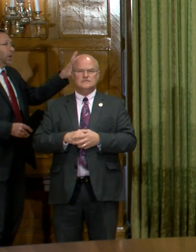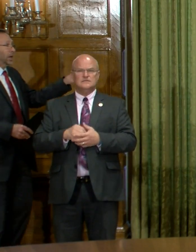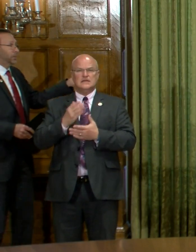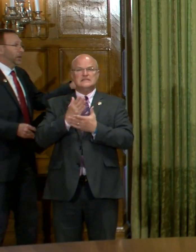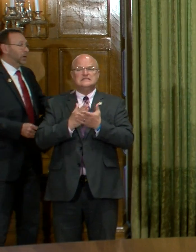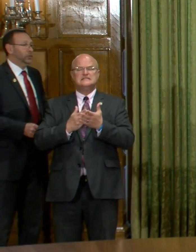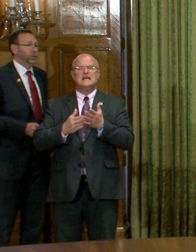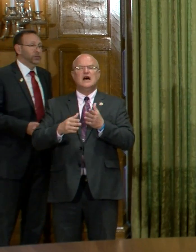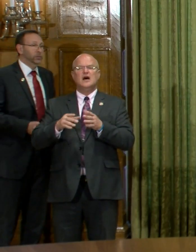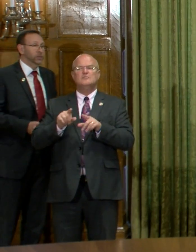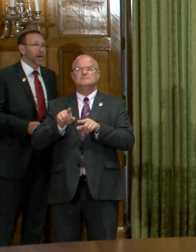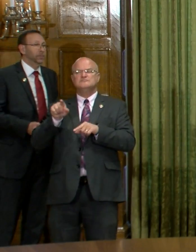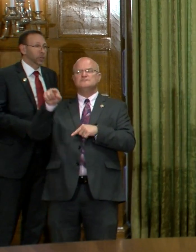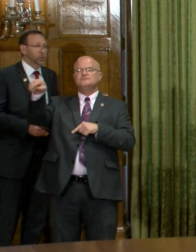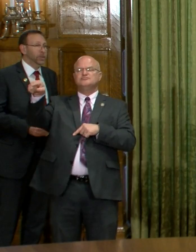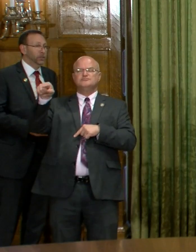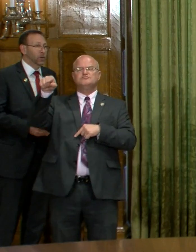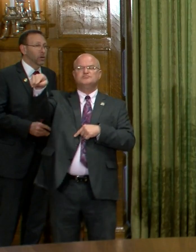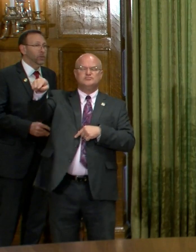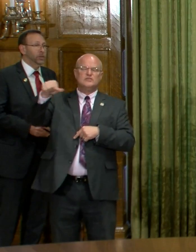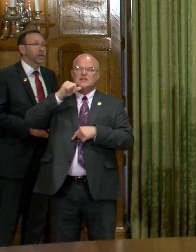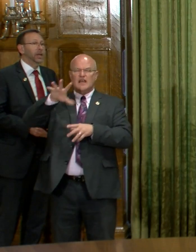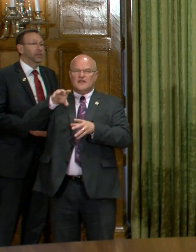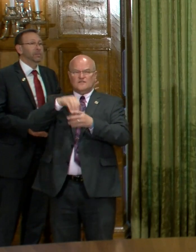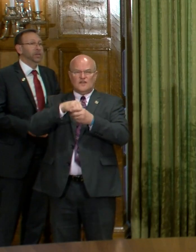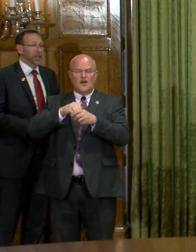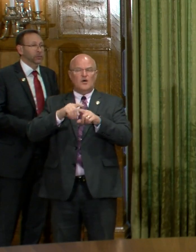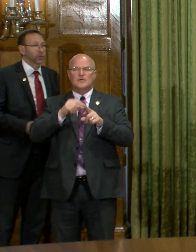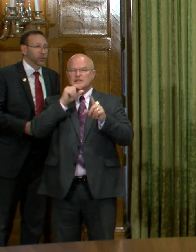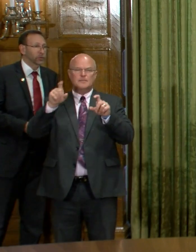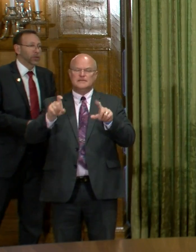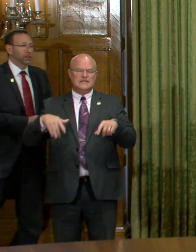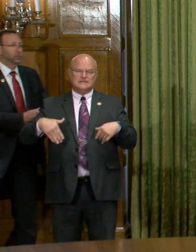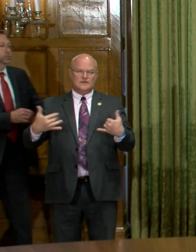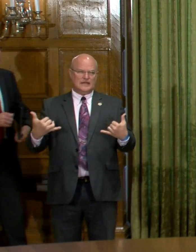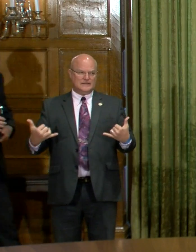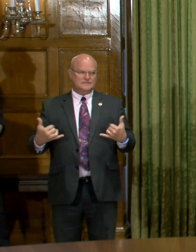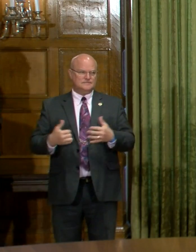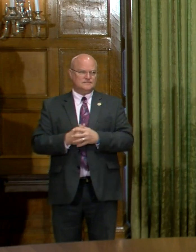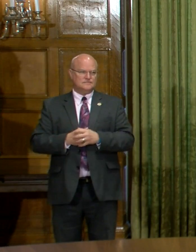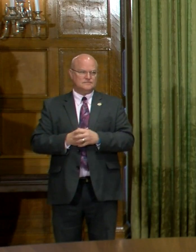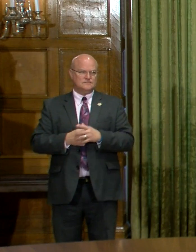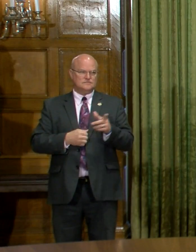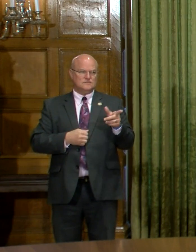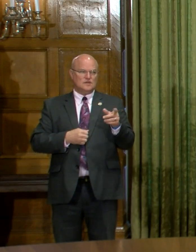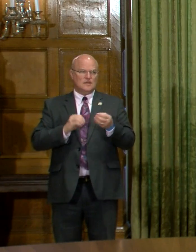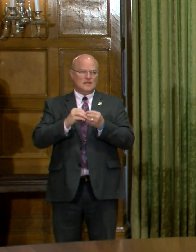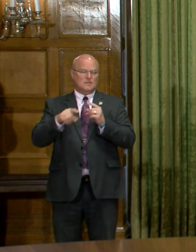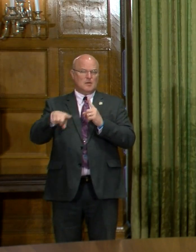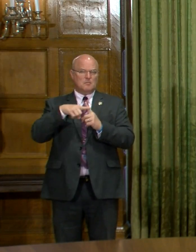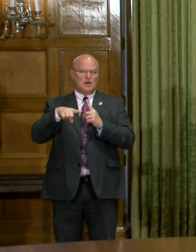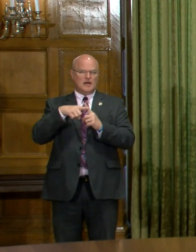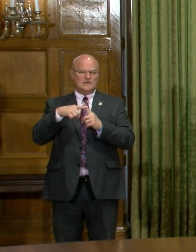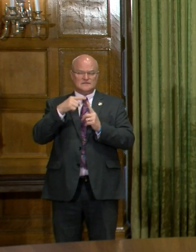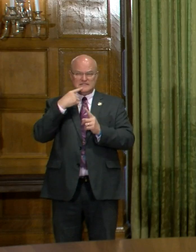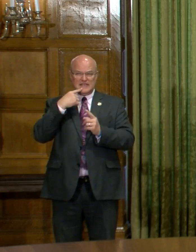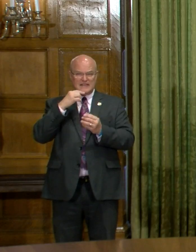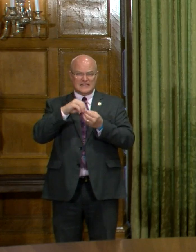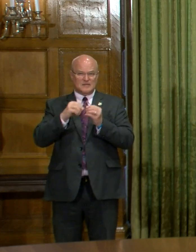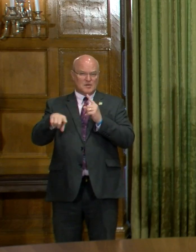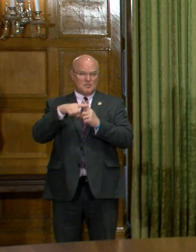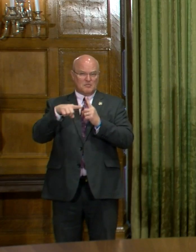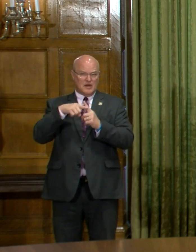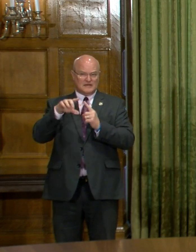some outlying barracks that have not appeared to be involved that have not been tested at this time. And so the number of positives, did you say the number